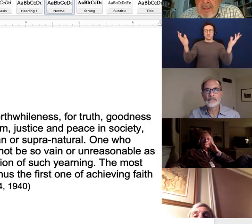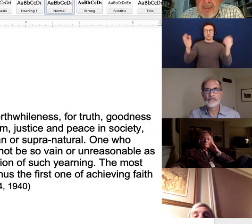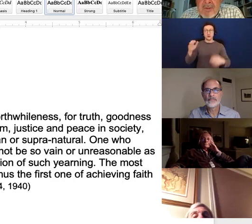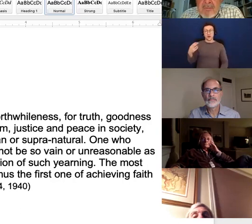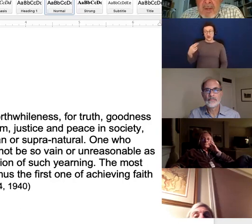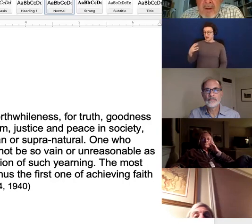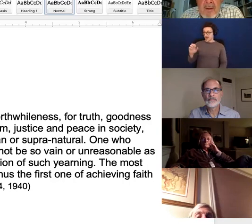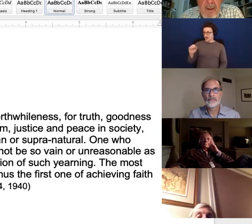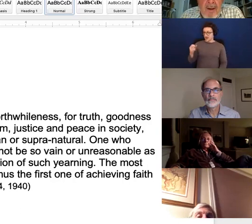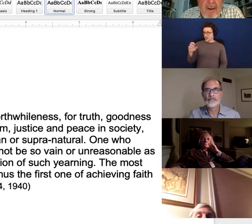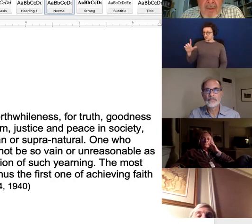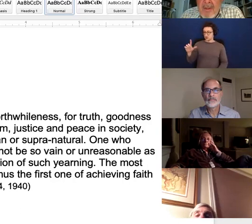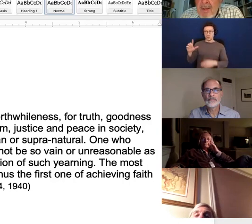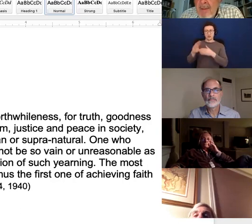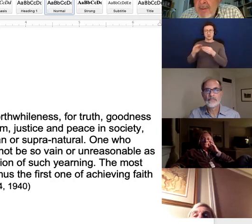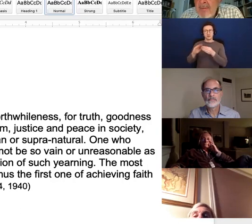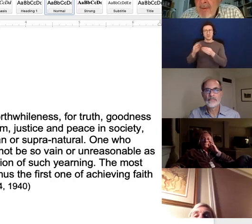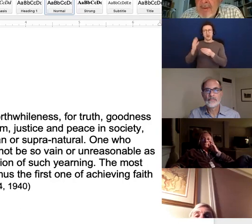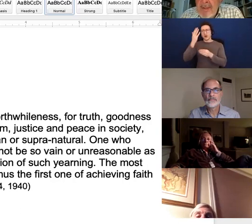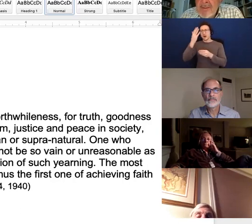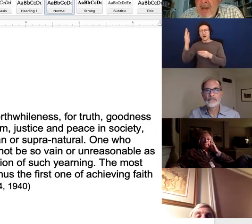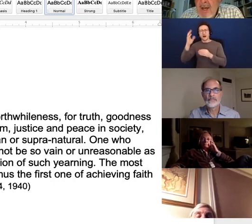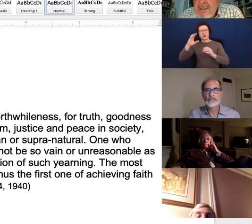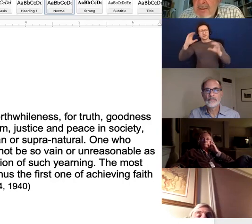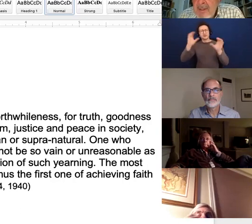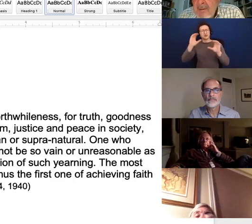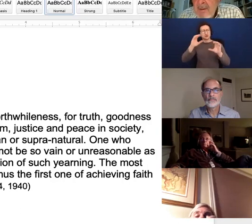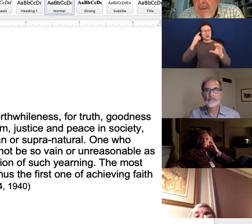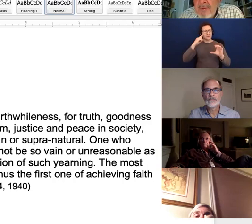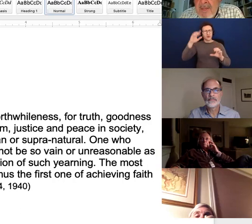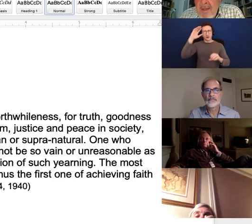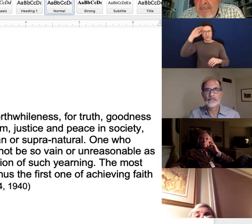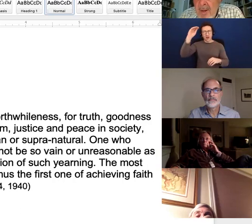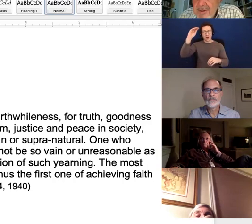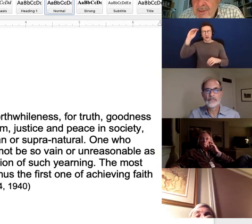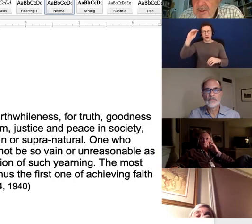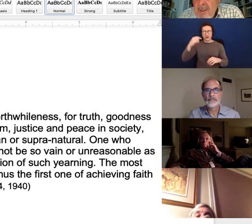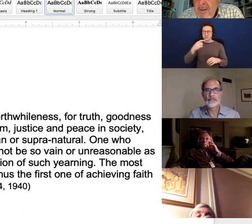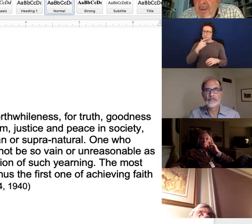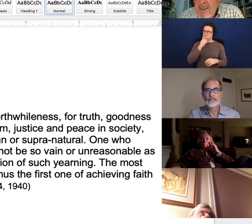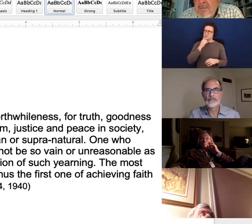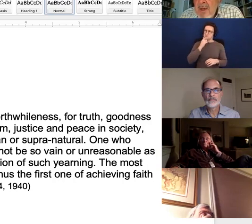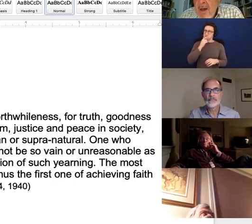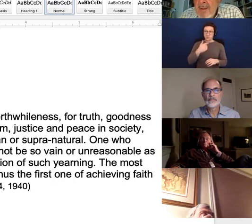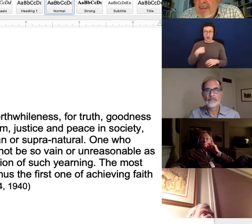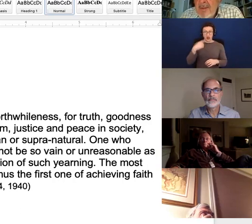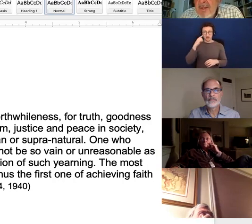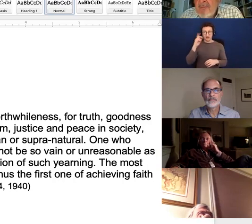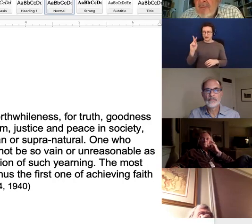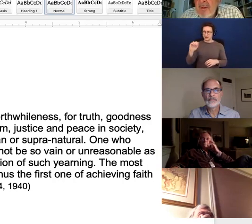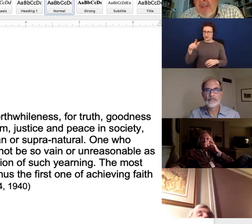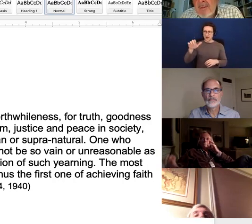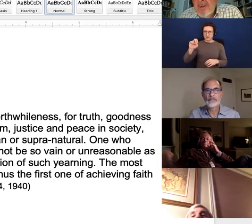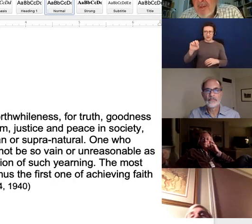God in search of man. And I think Kaplan is isolating the impulse which is behind the